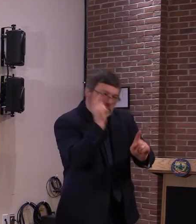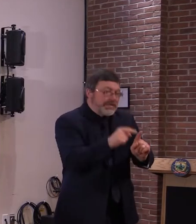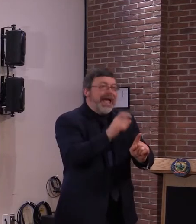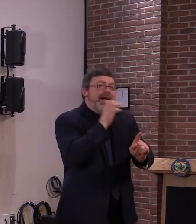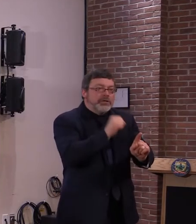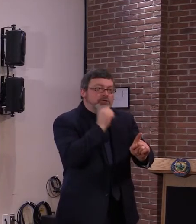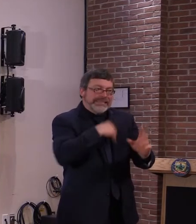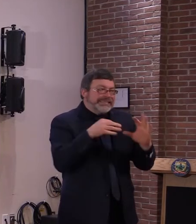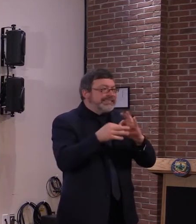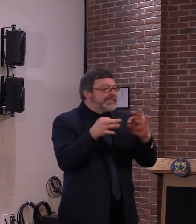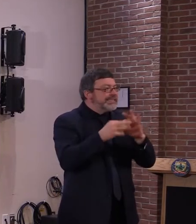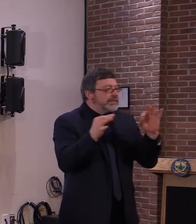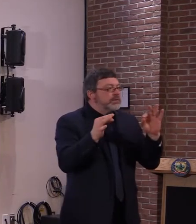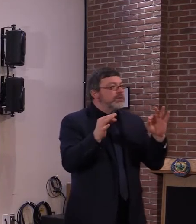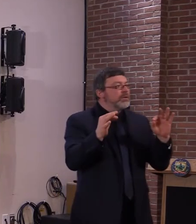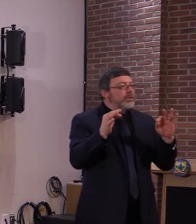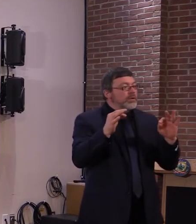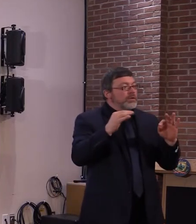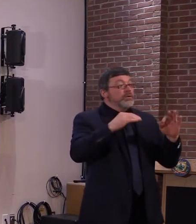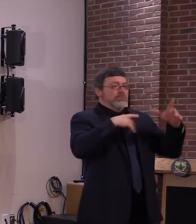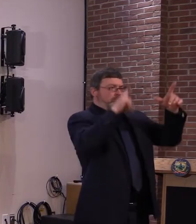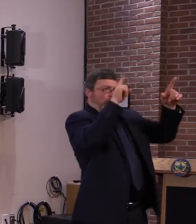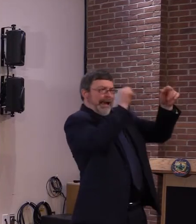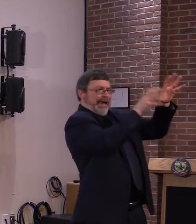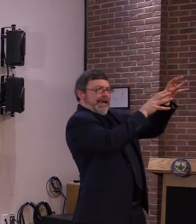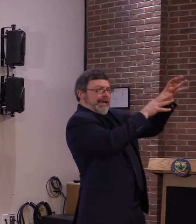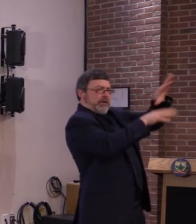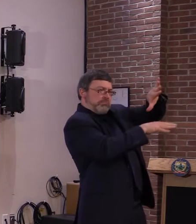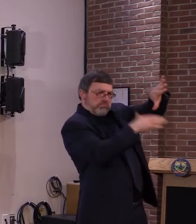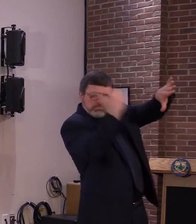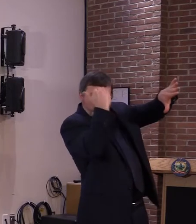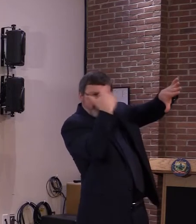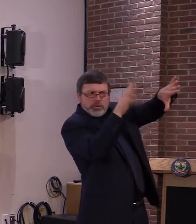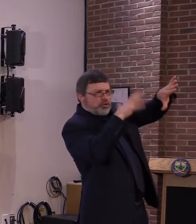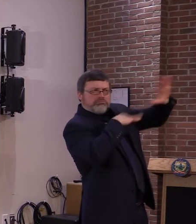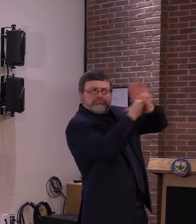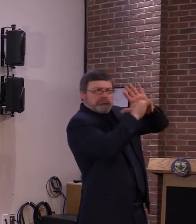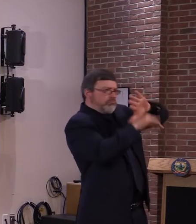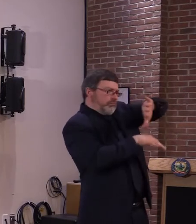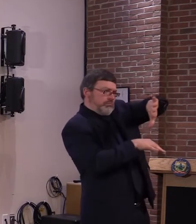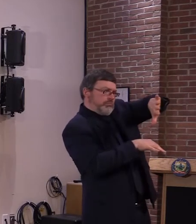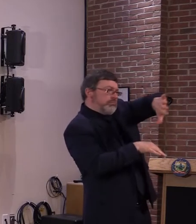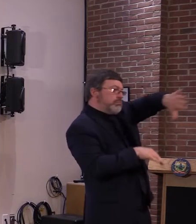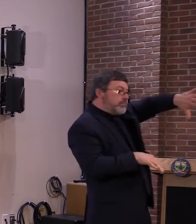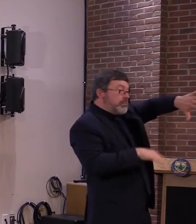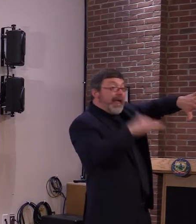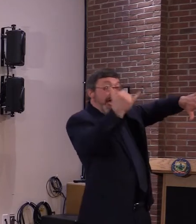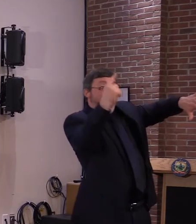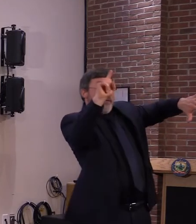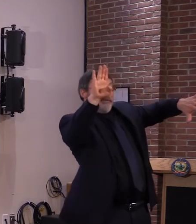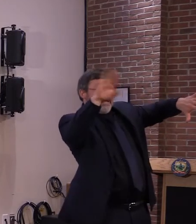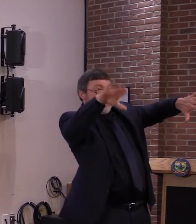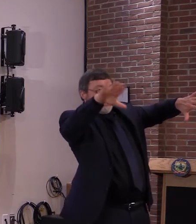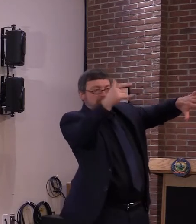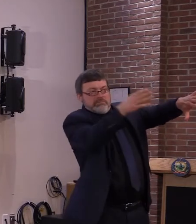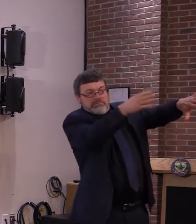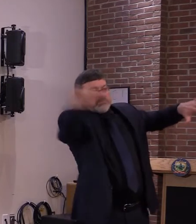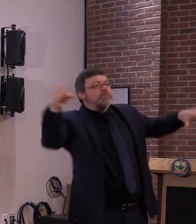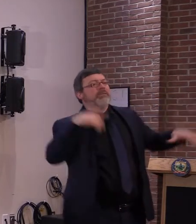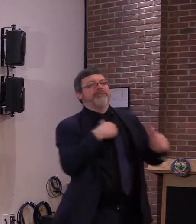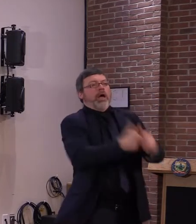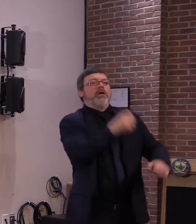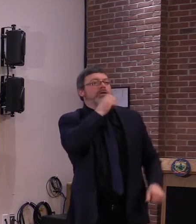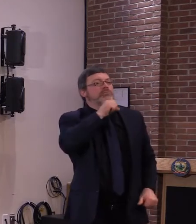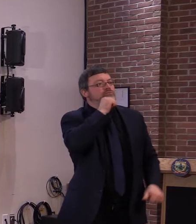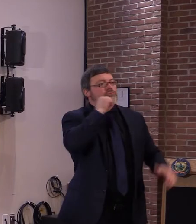1a that we talked about we're vaccinating by age bands and after 1a after